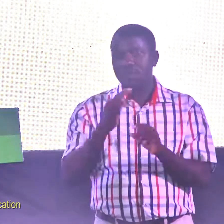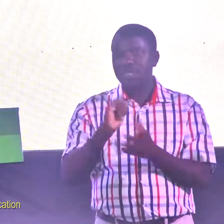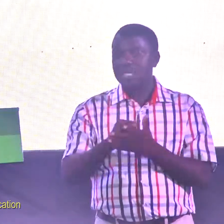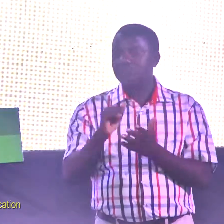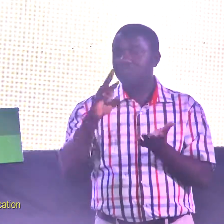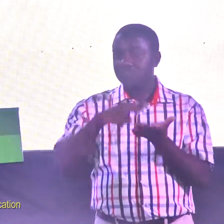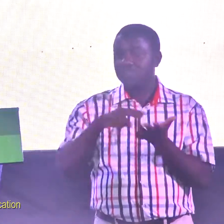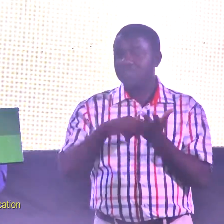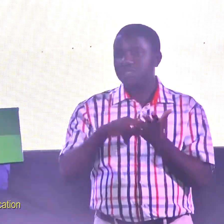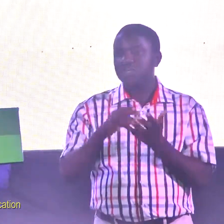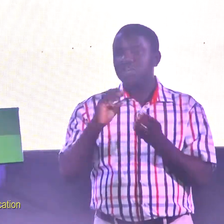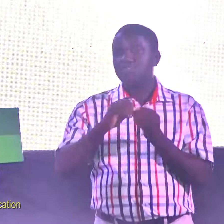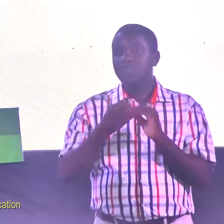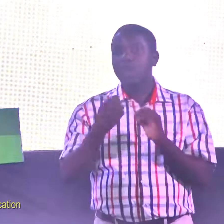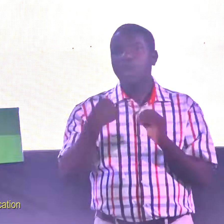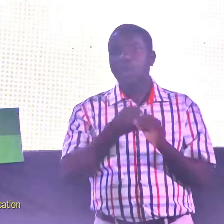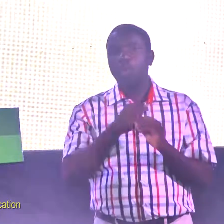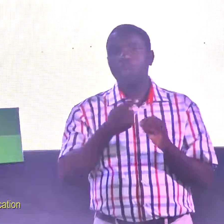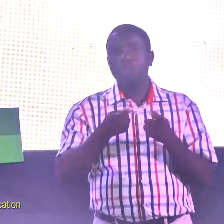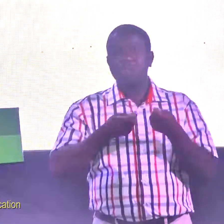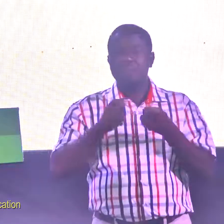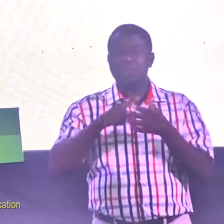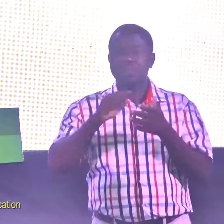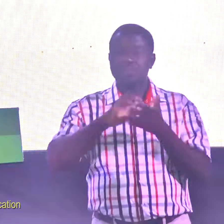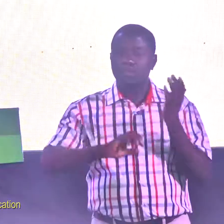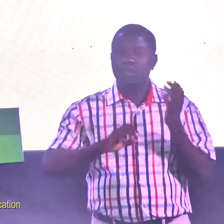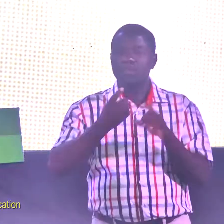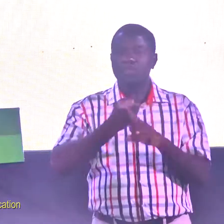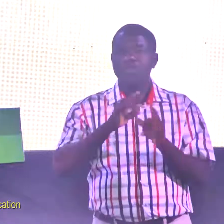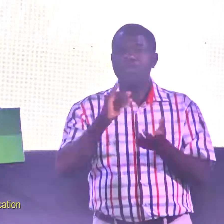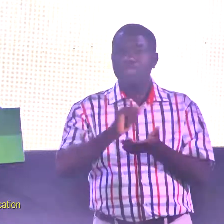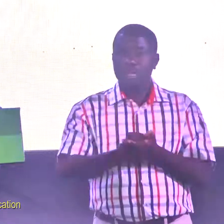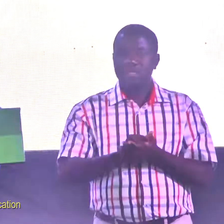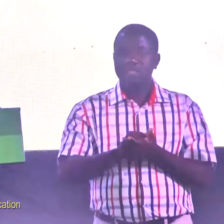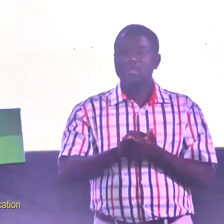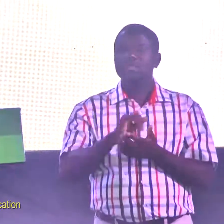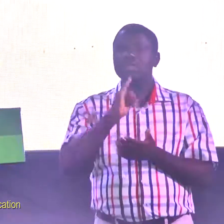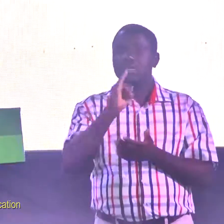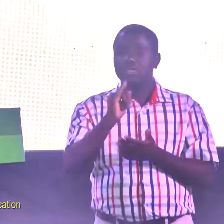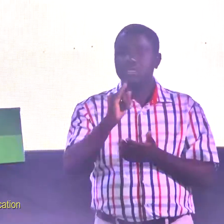register. The numbers that we managed to remove in this exercise stood at